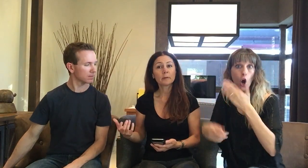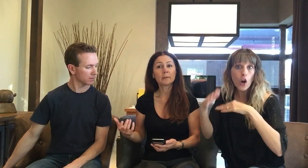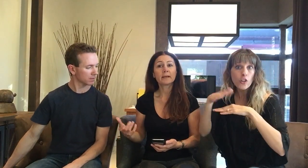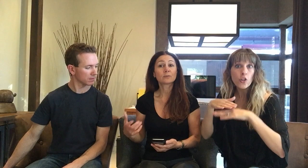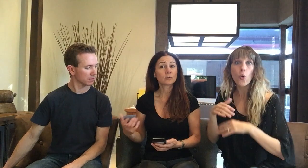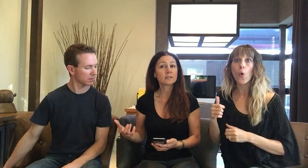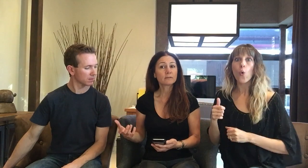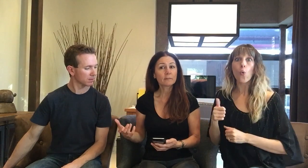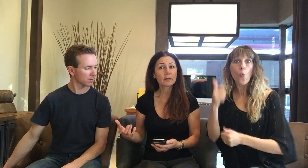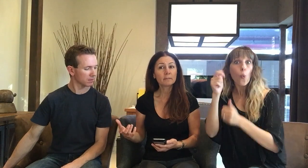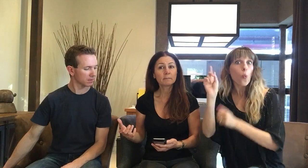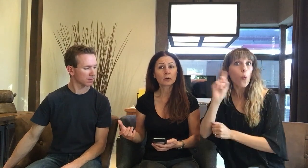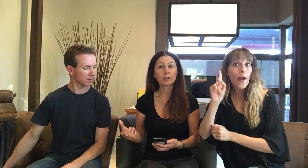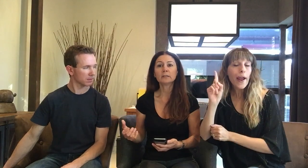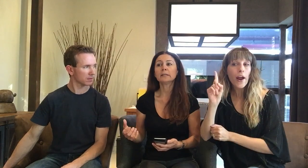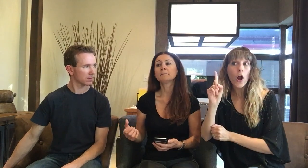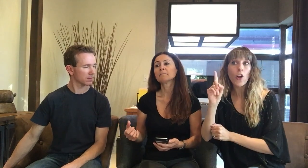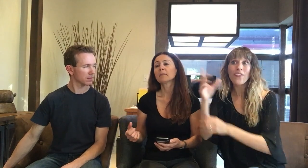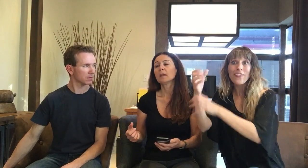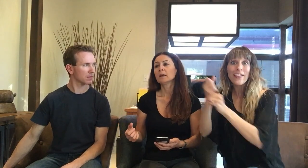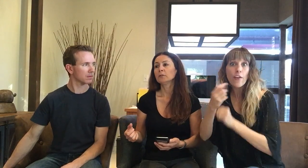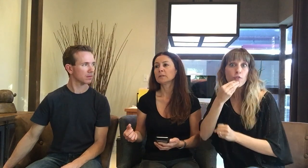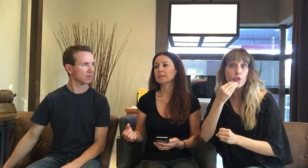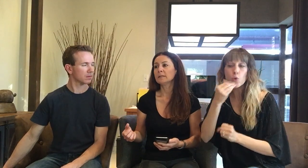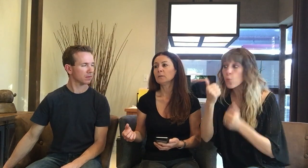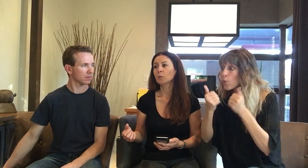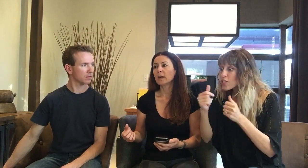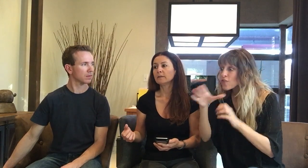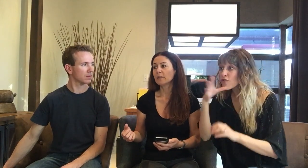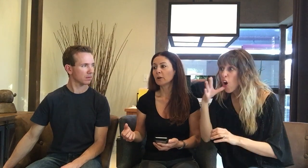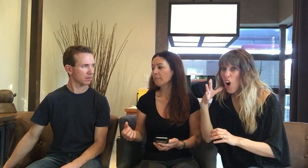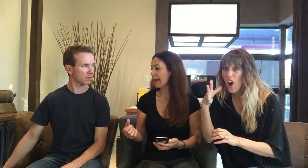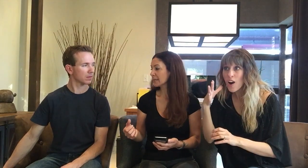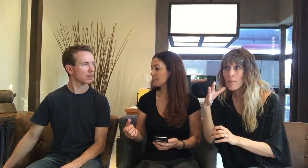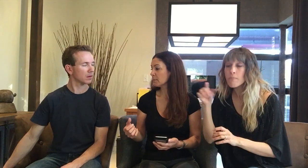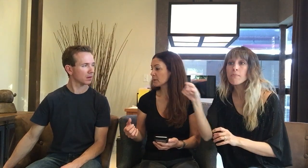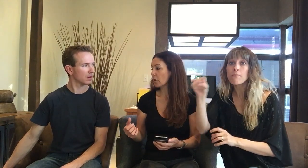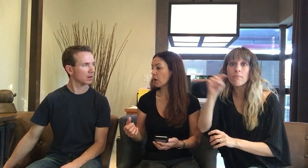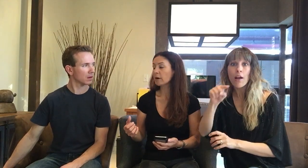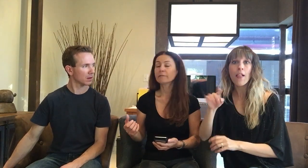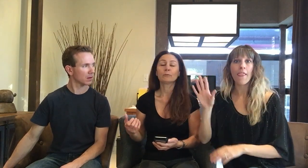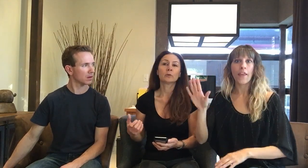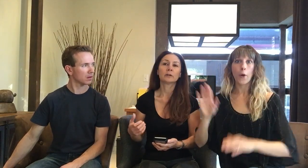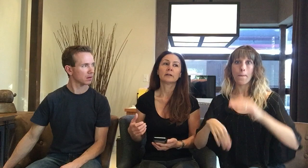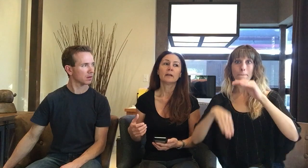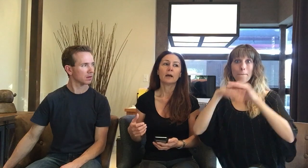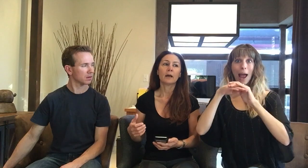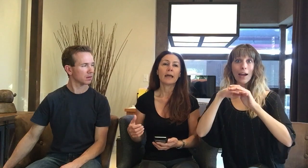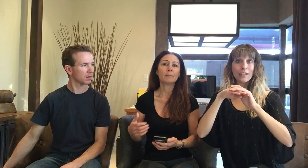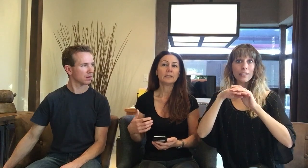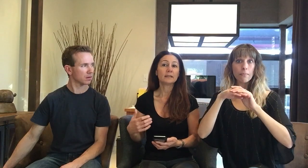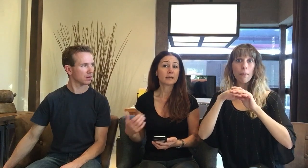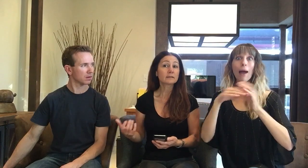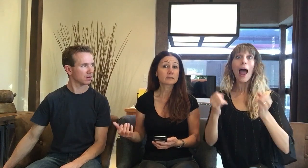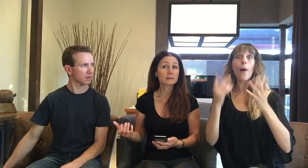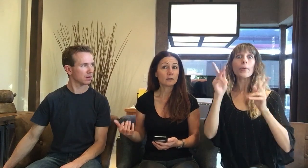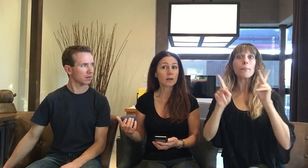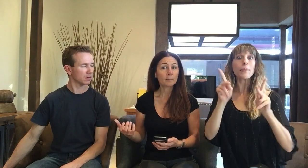by sourcing from them currently. You can see what their maximums are for how many guests they'll